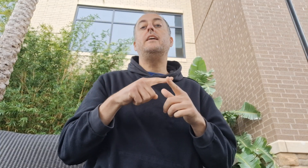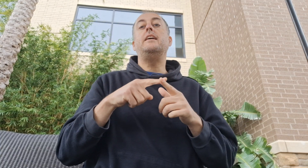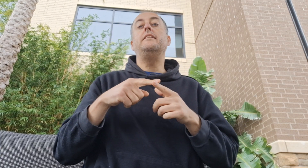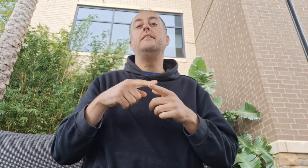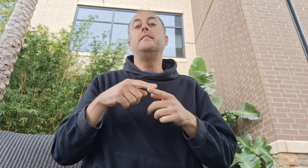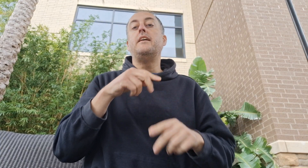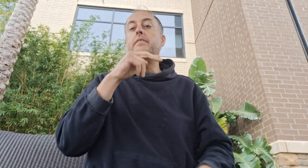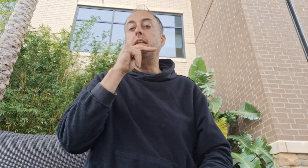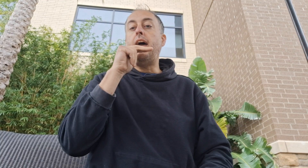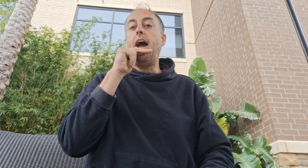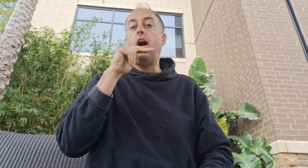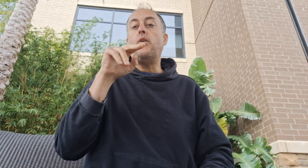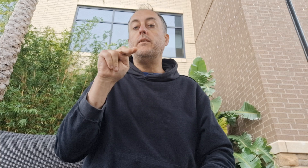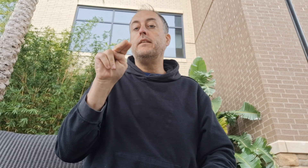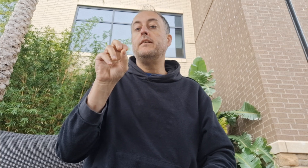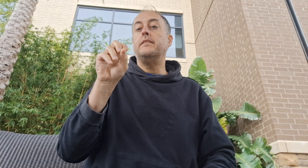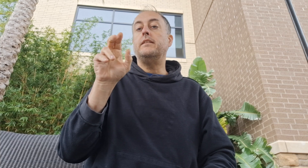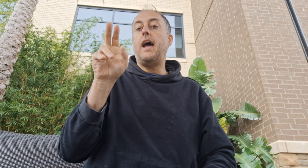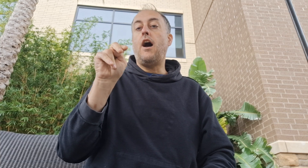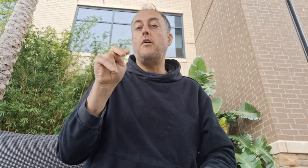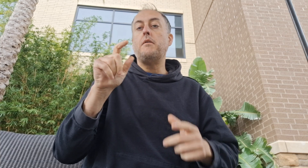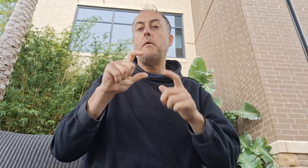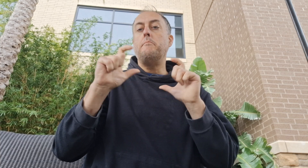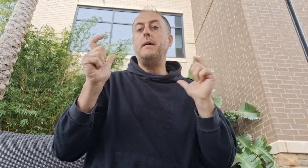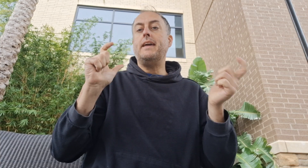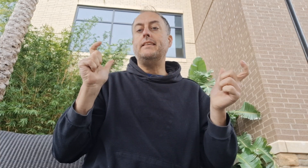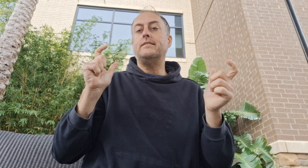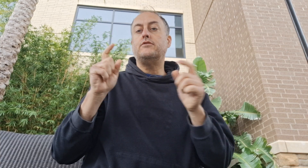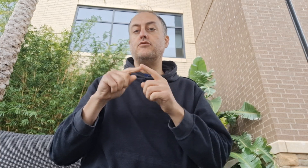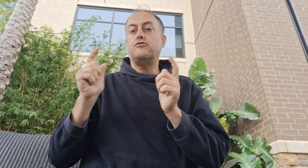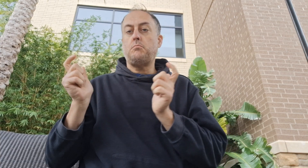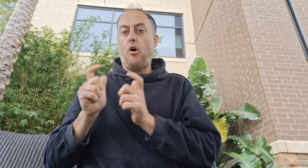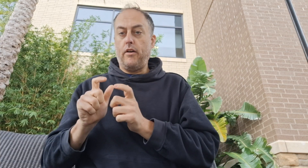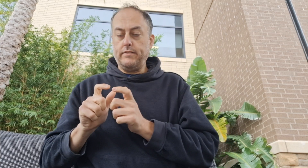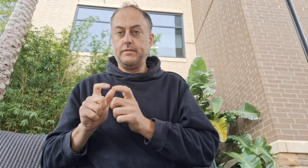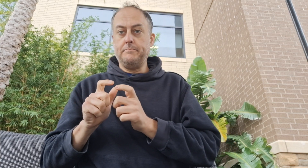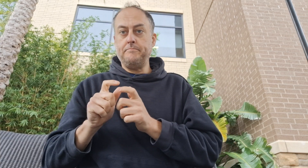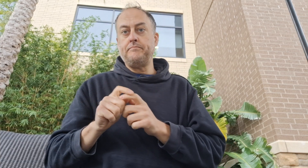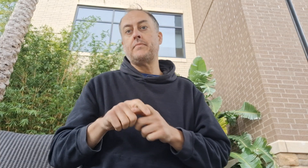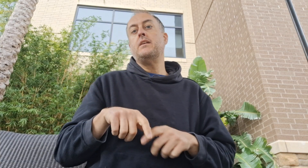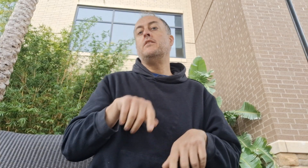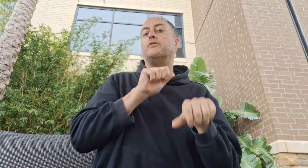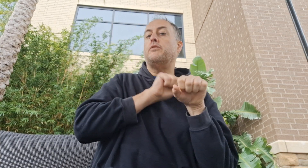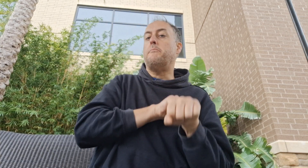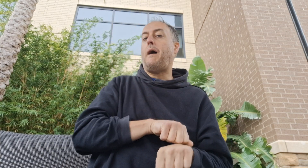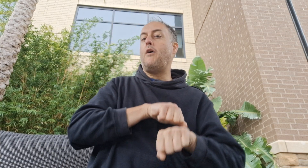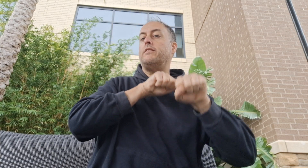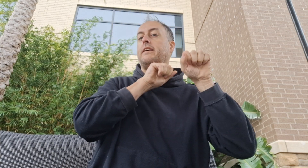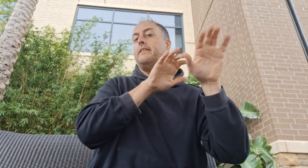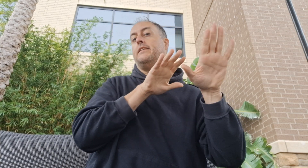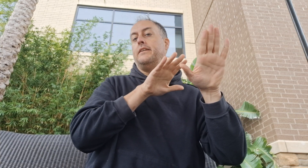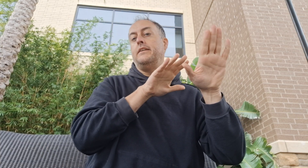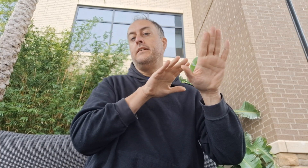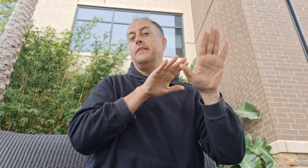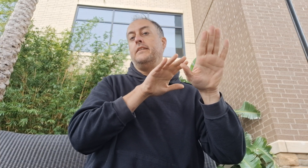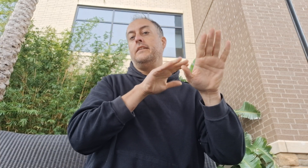then the noun, biggest to smallest. So the mountain